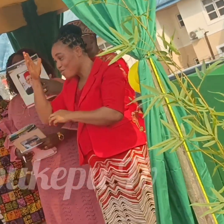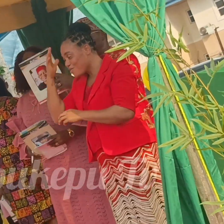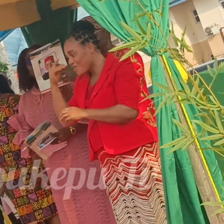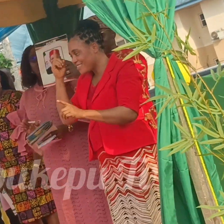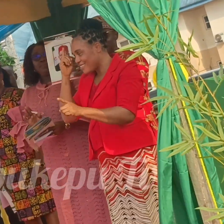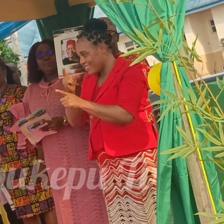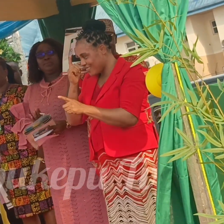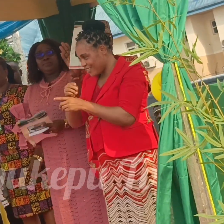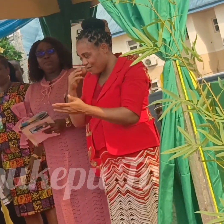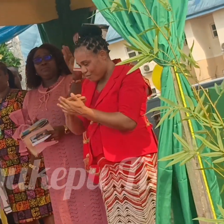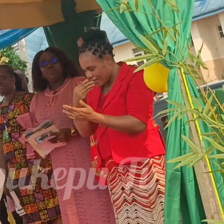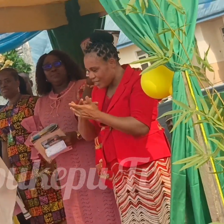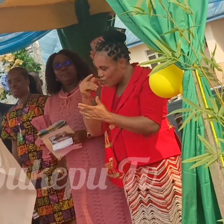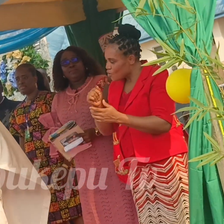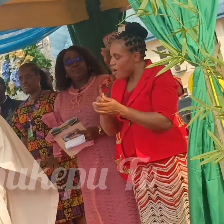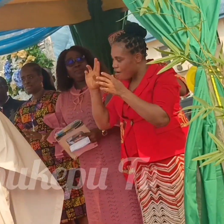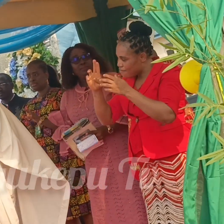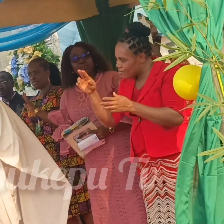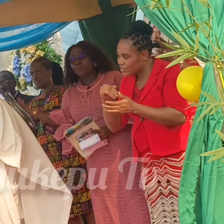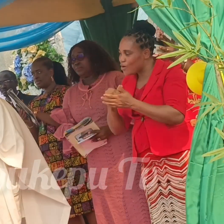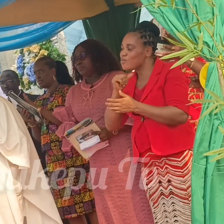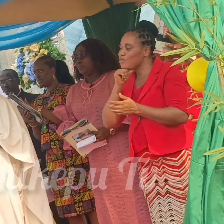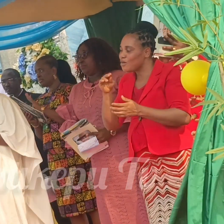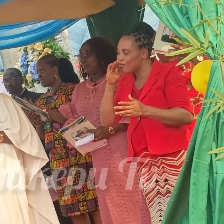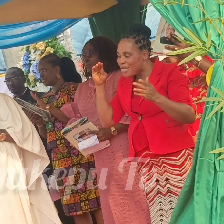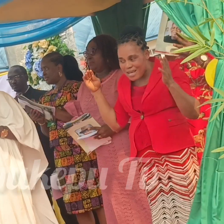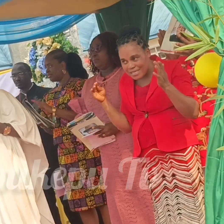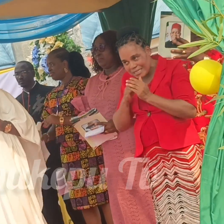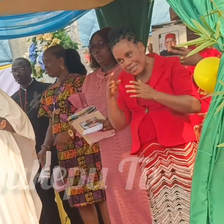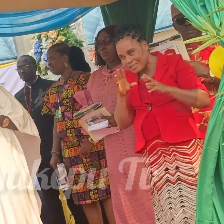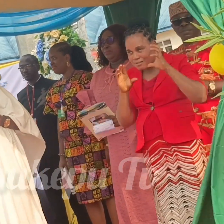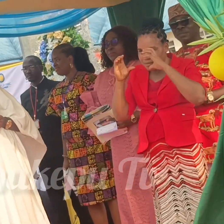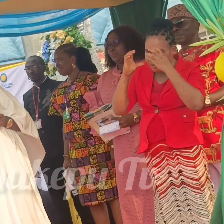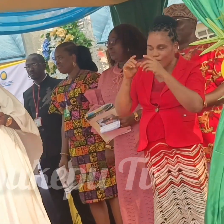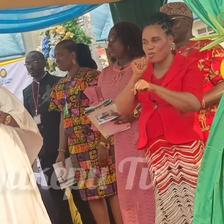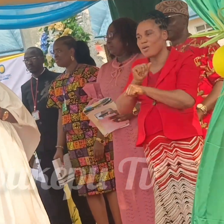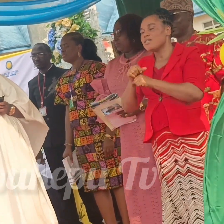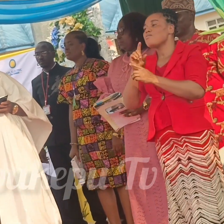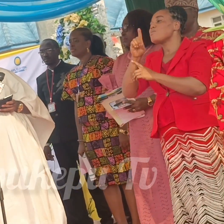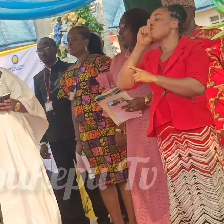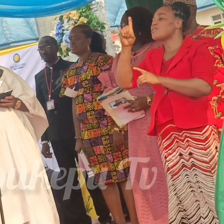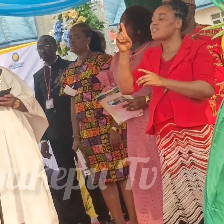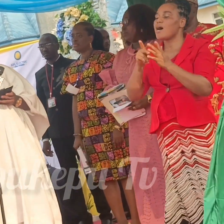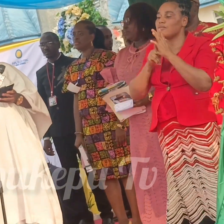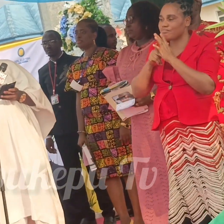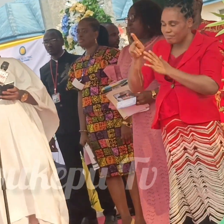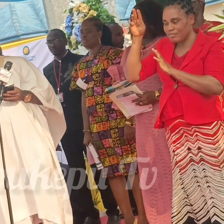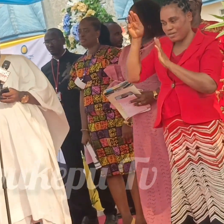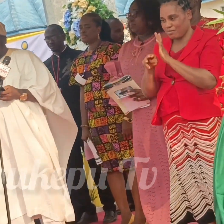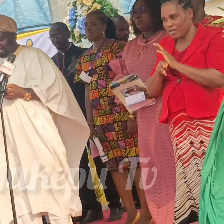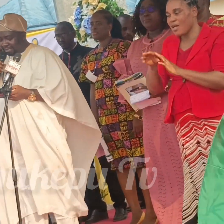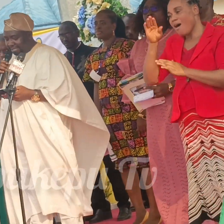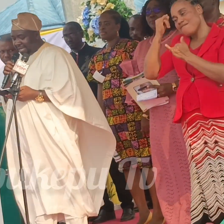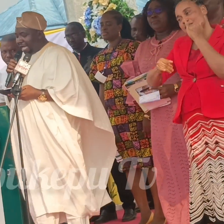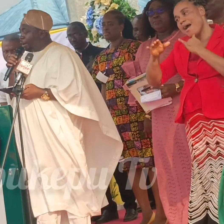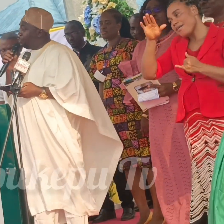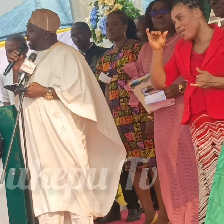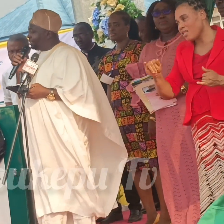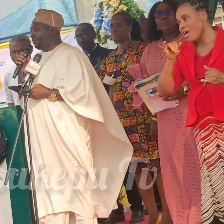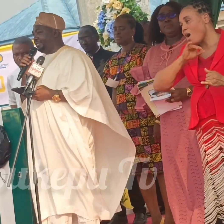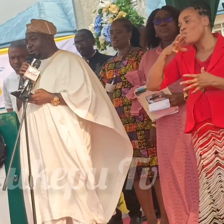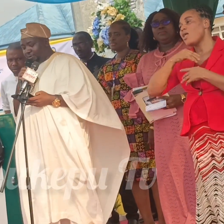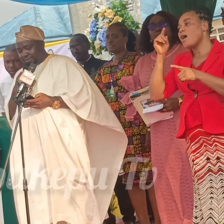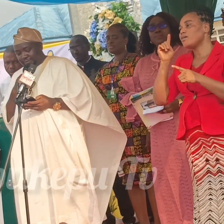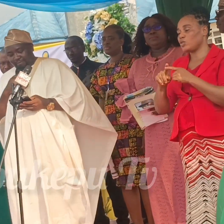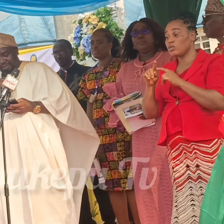you incurred. There will not be guesswork. There will be actual bills payments. And finally, I would like